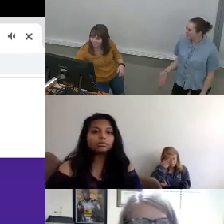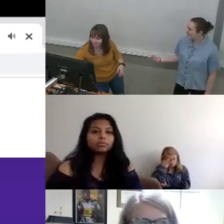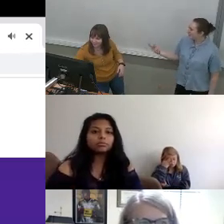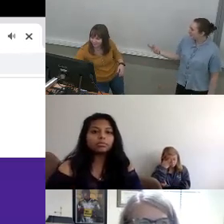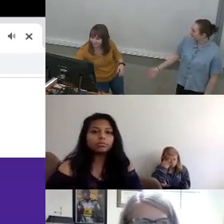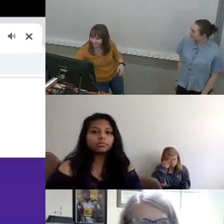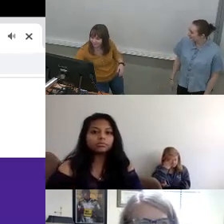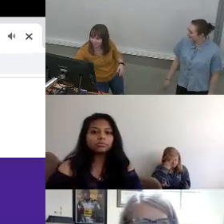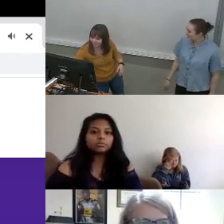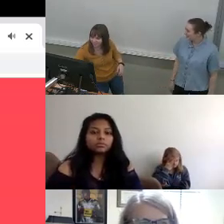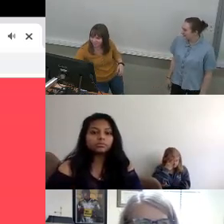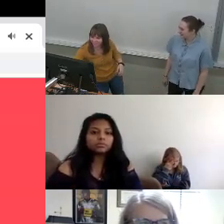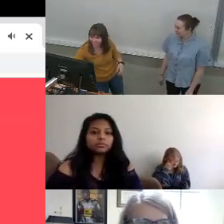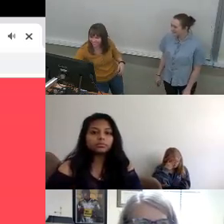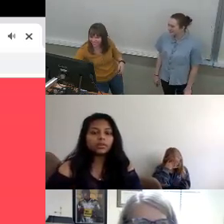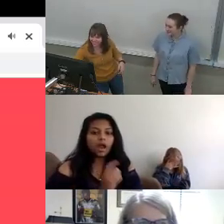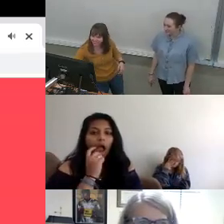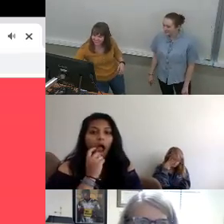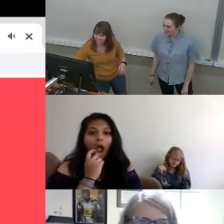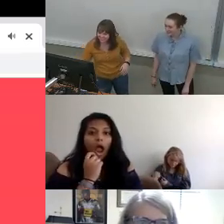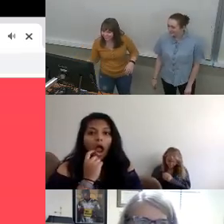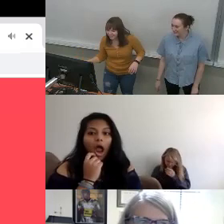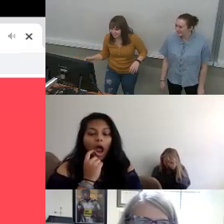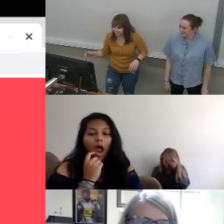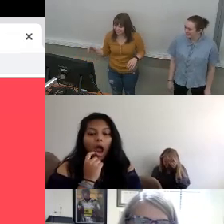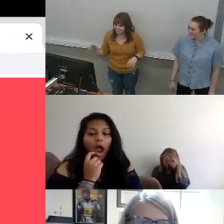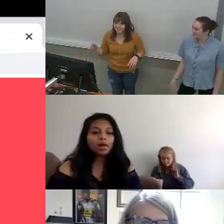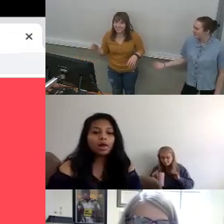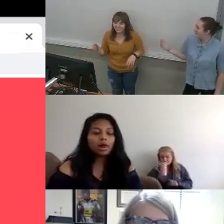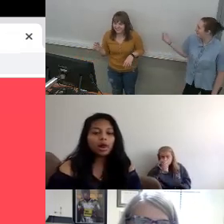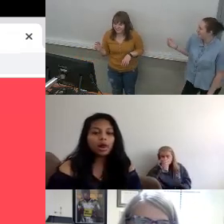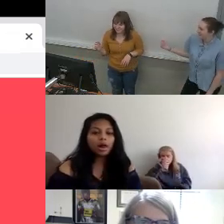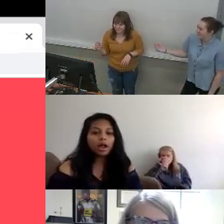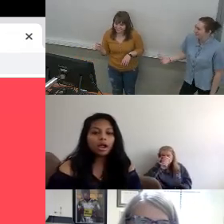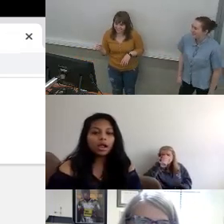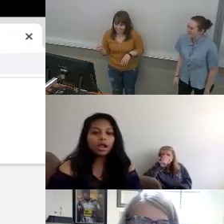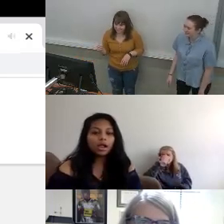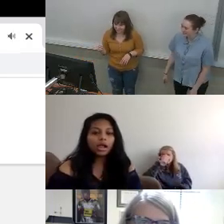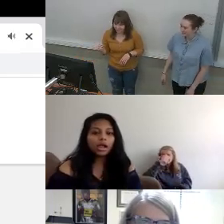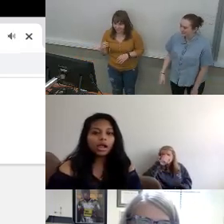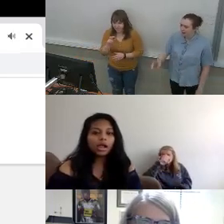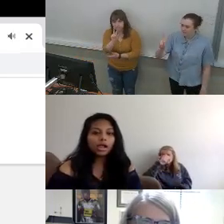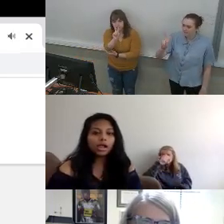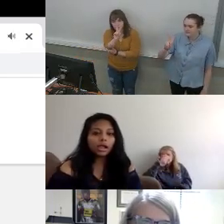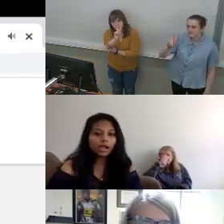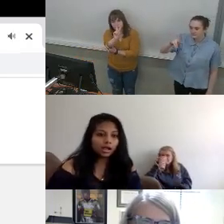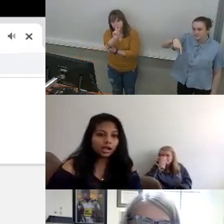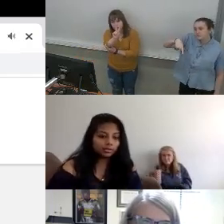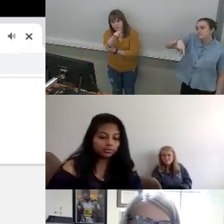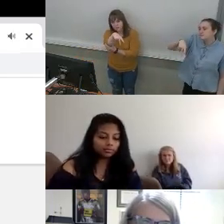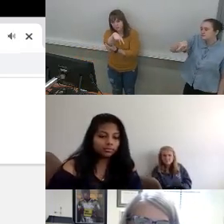Everyone got that wrong. When we start getting competitive. All right. But only with each other.